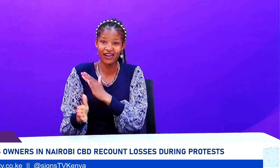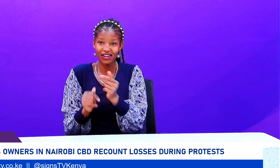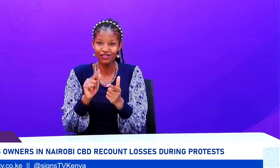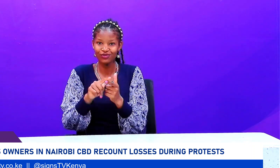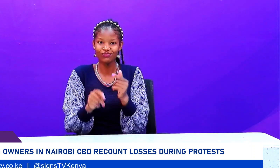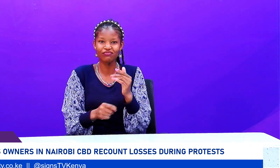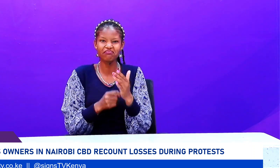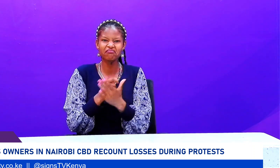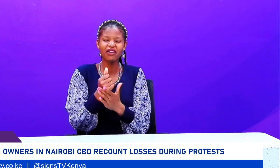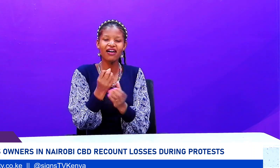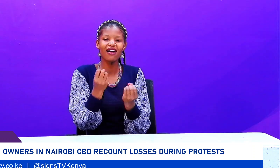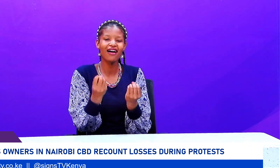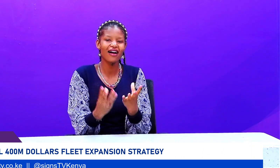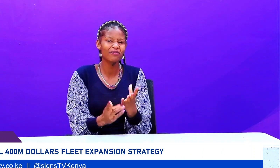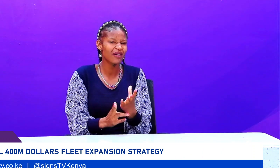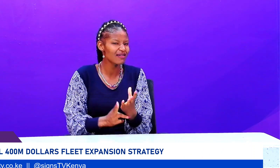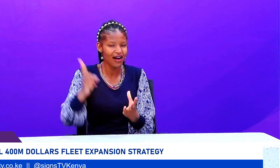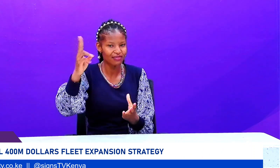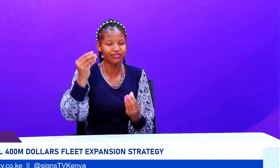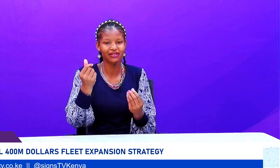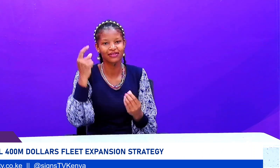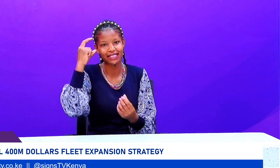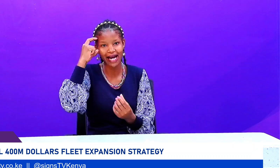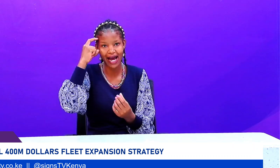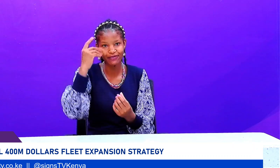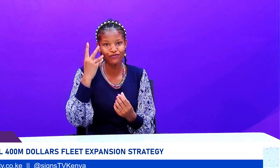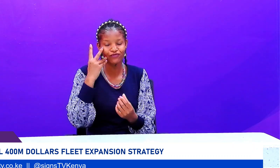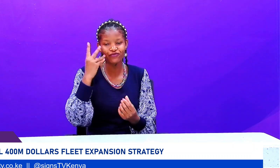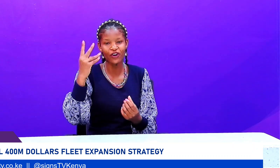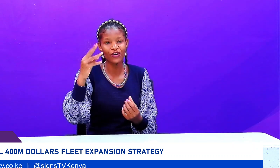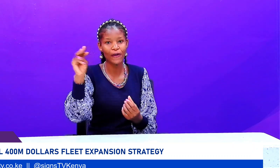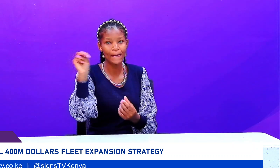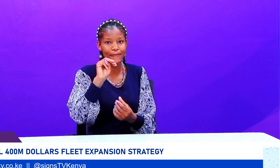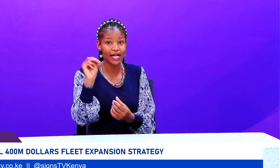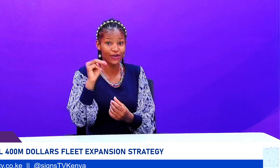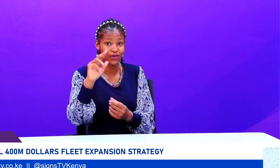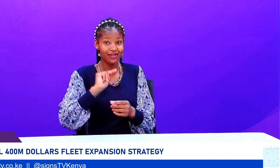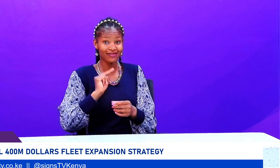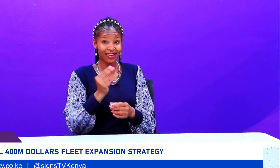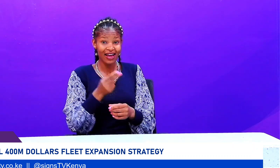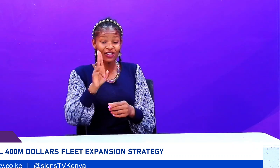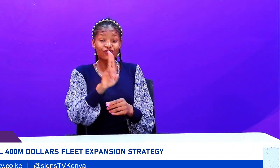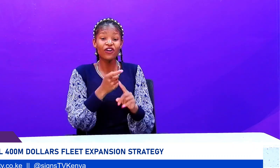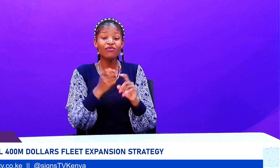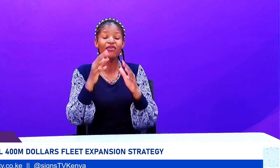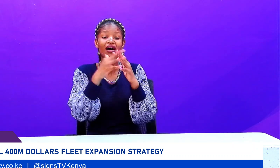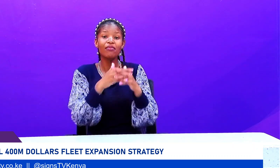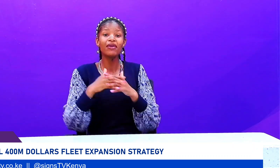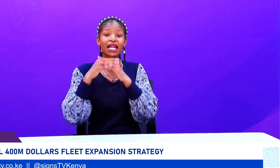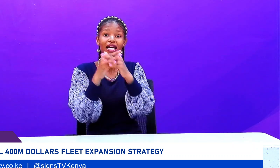Moving on, the Kenya Airways is prepared to spend up to $400 million